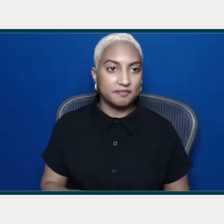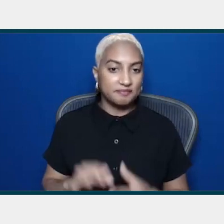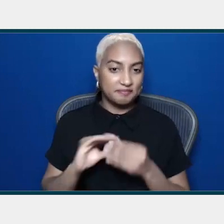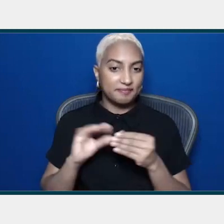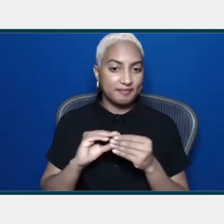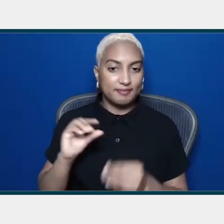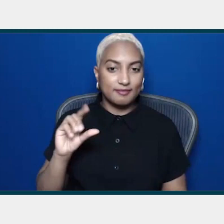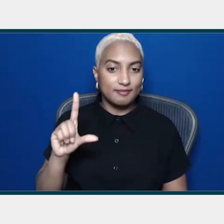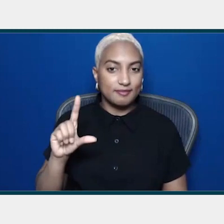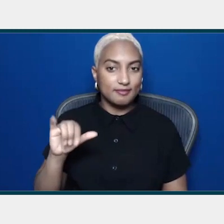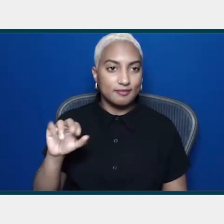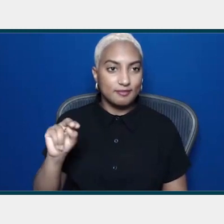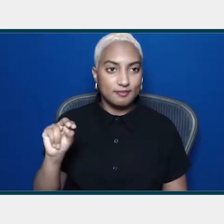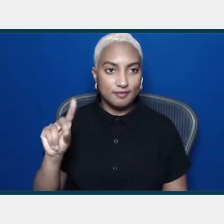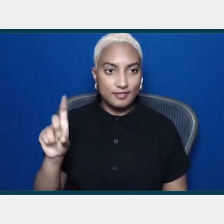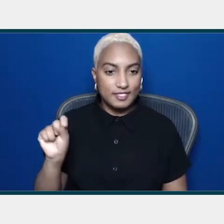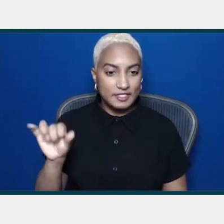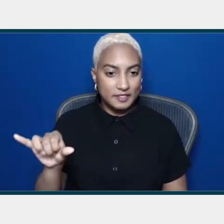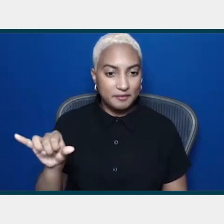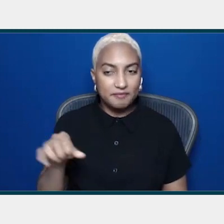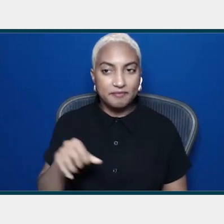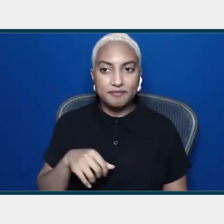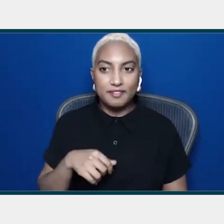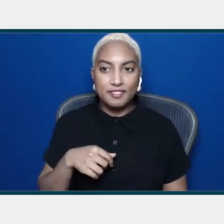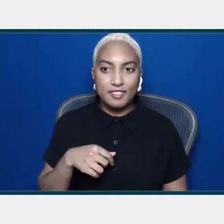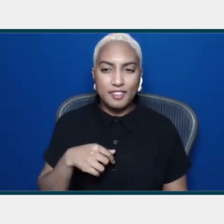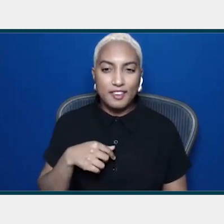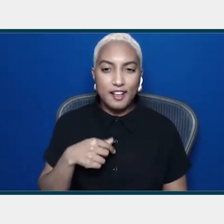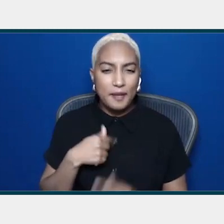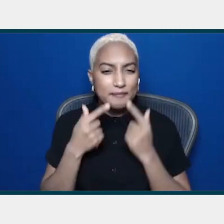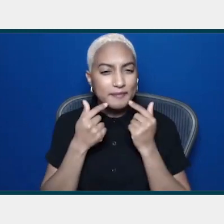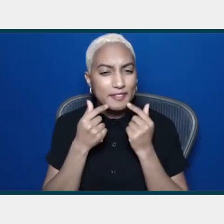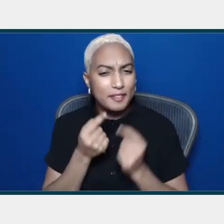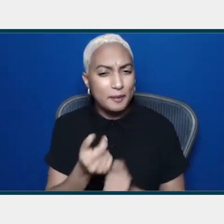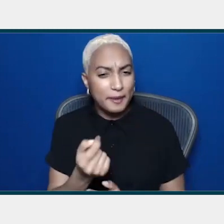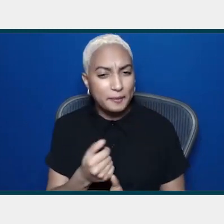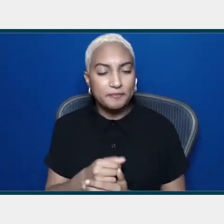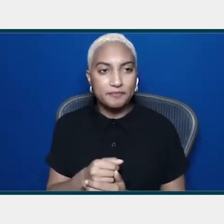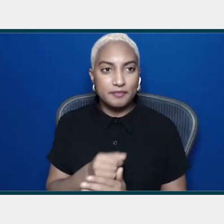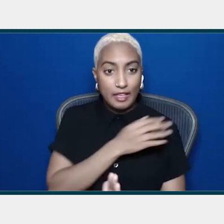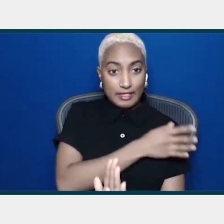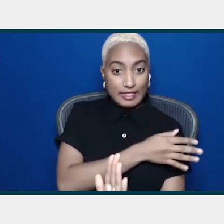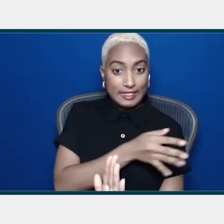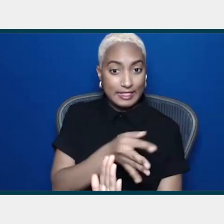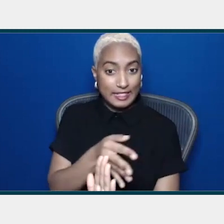was reading the email exchanges you were having with Elizabeth and the rest of the production team for